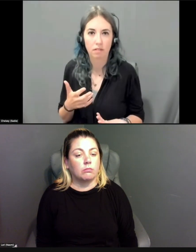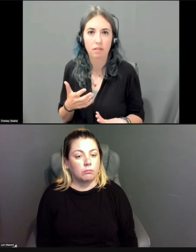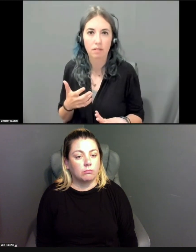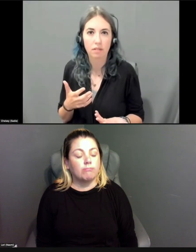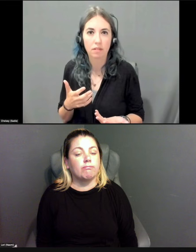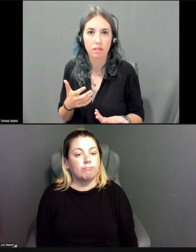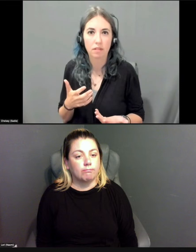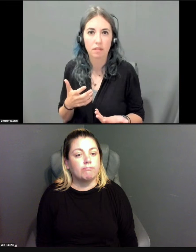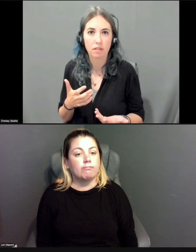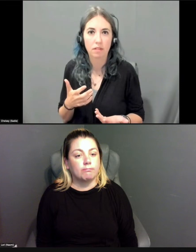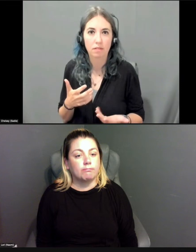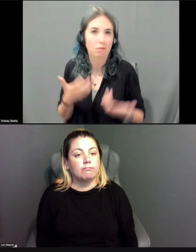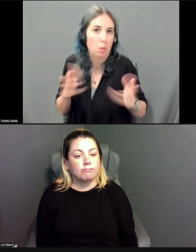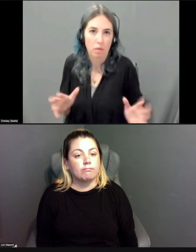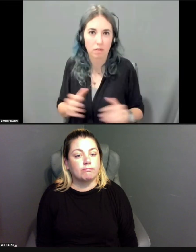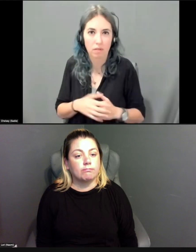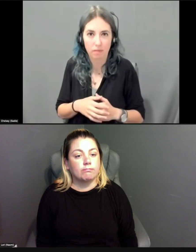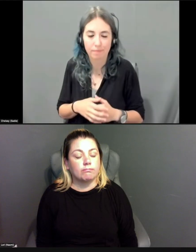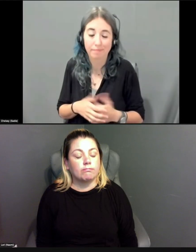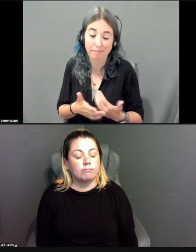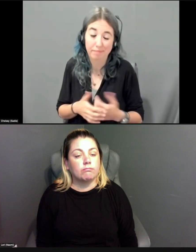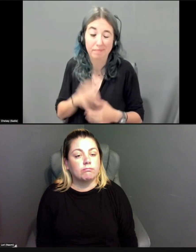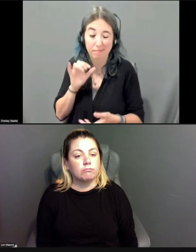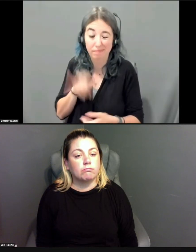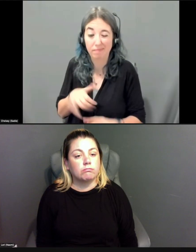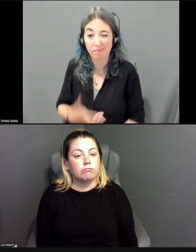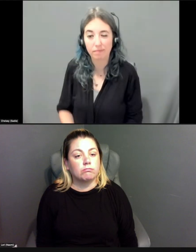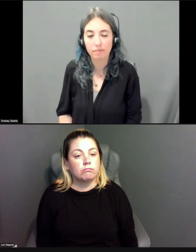this is an excellent sort of